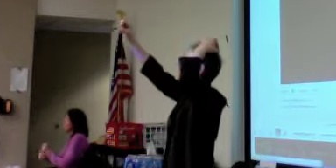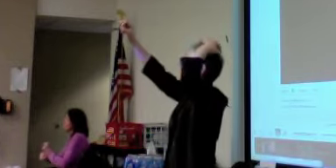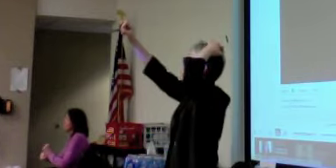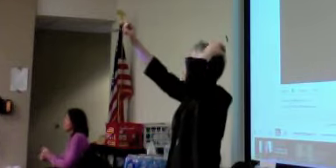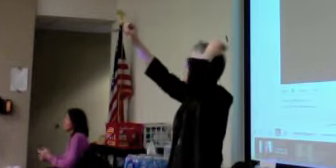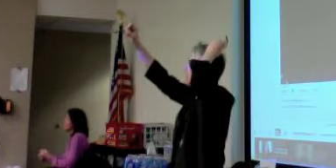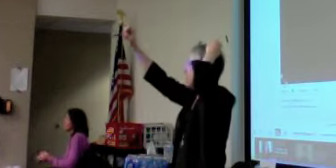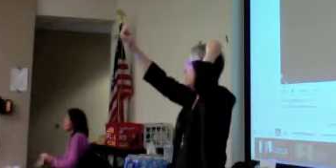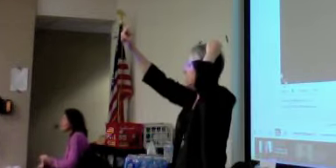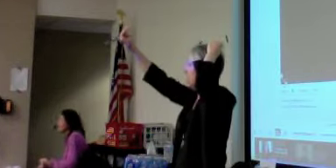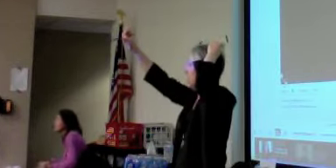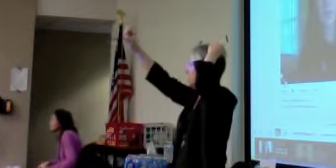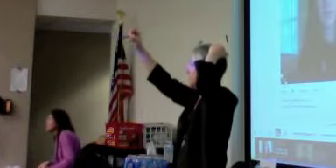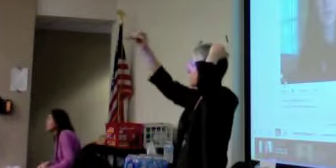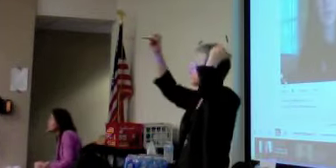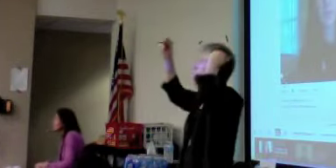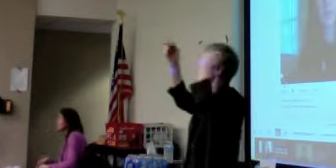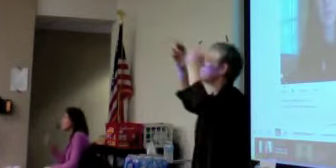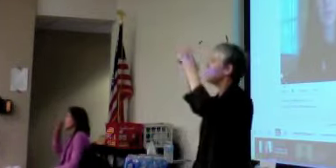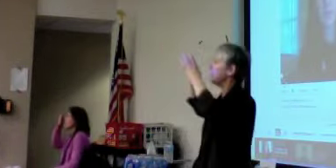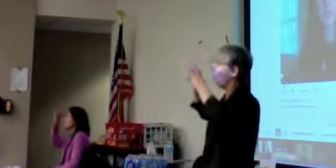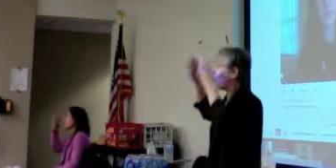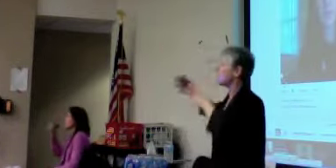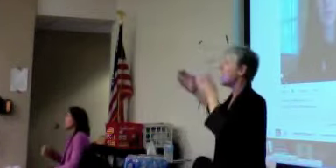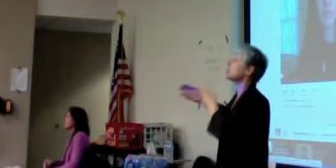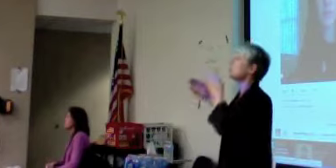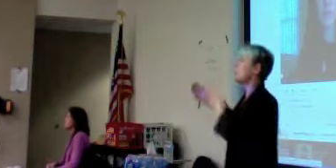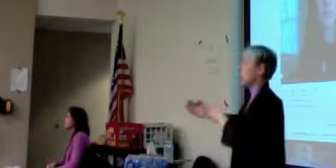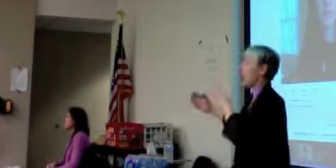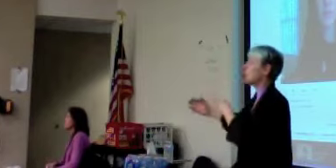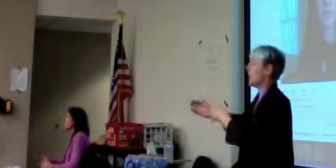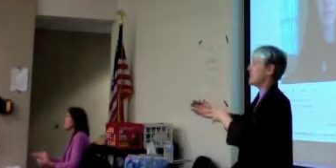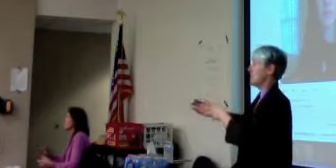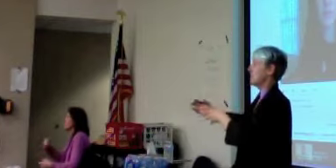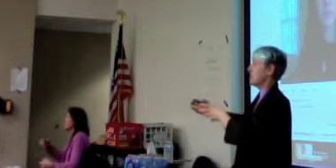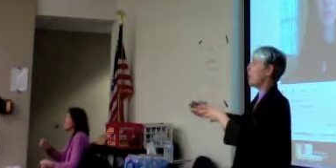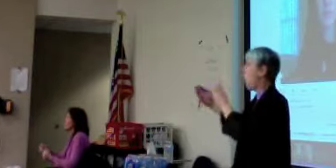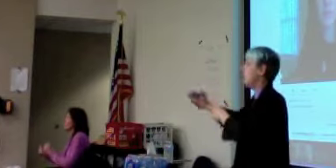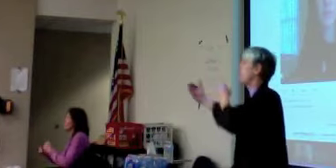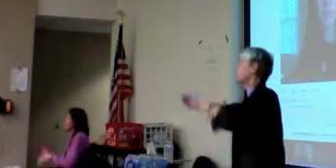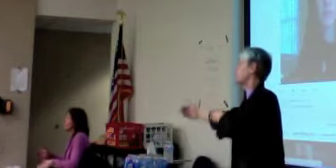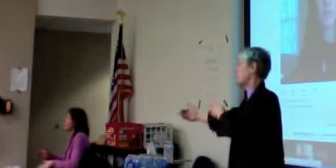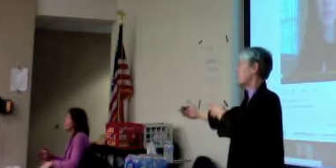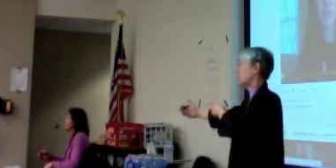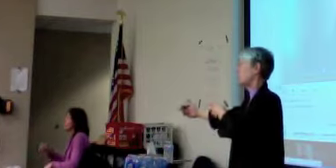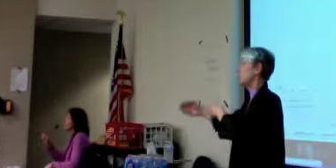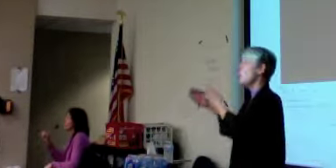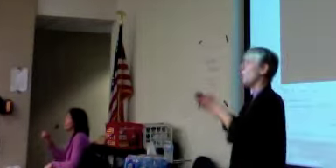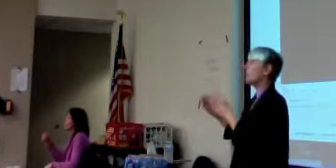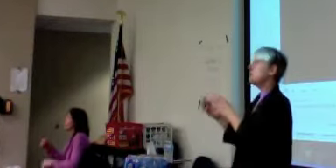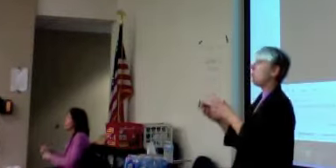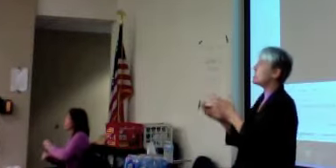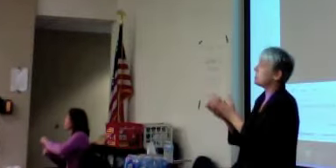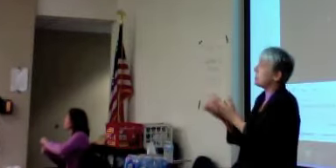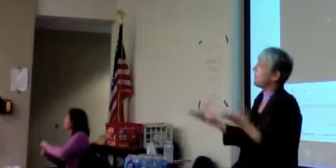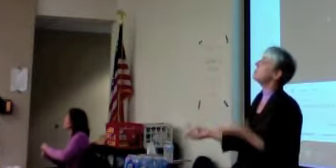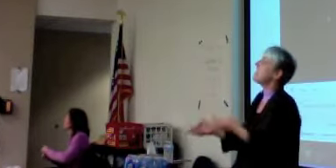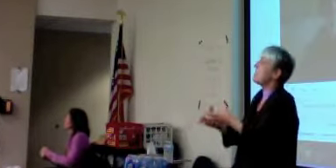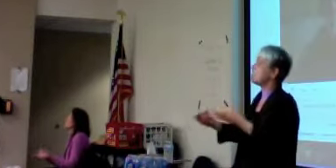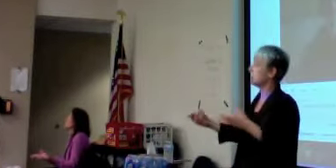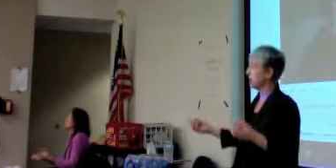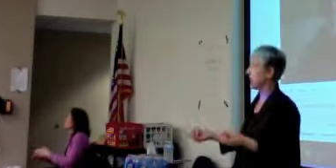funny. But that idea of, was high school an entire wasteland, or if only for the social, or was